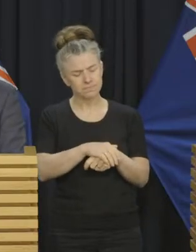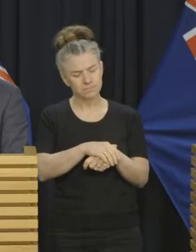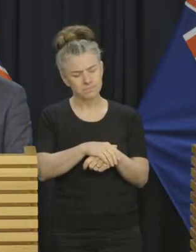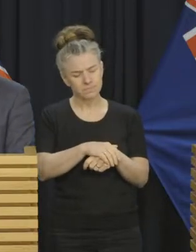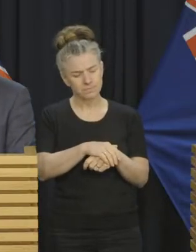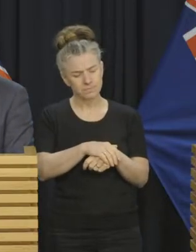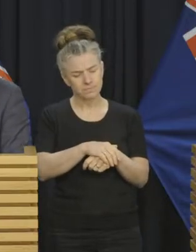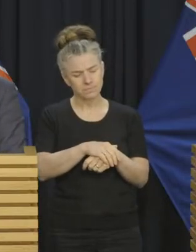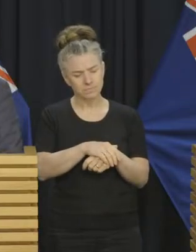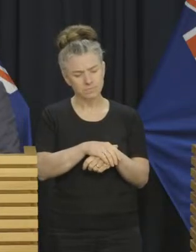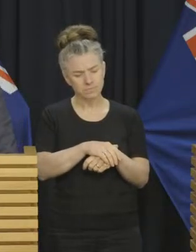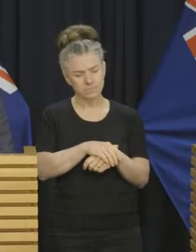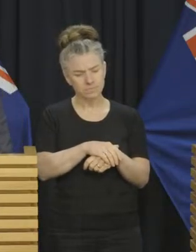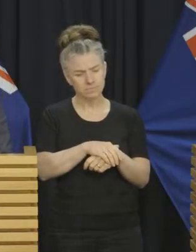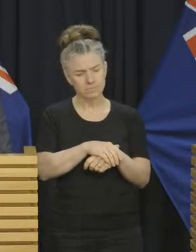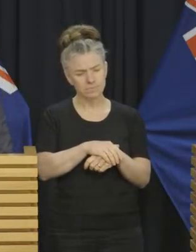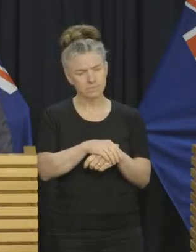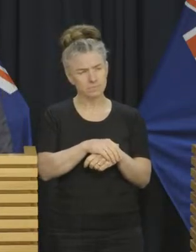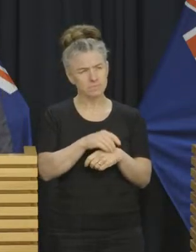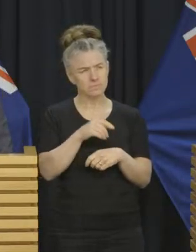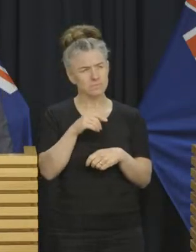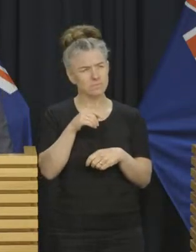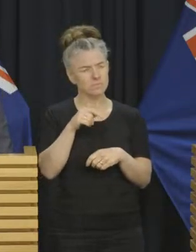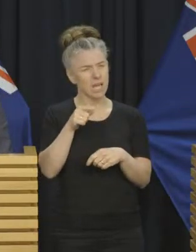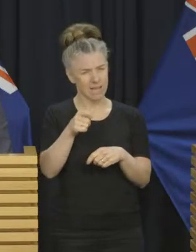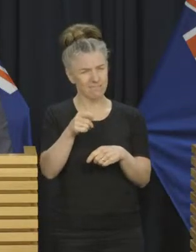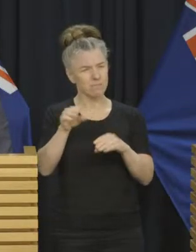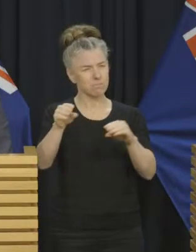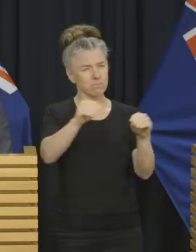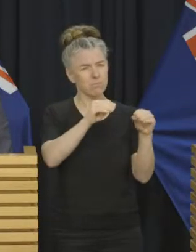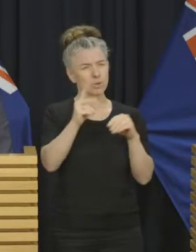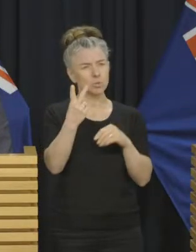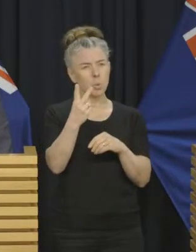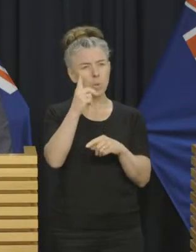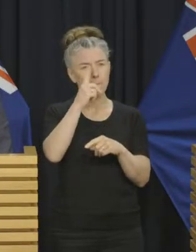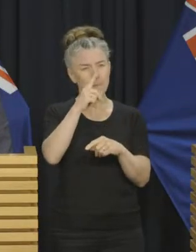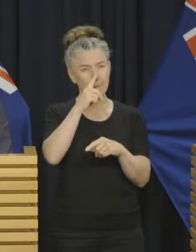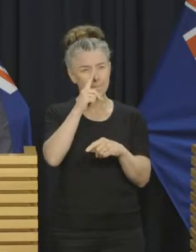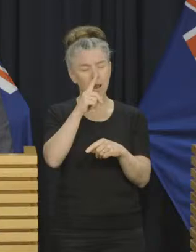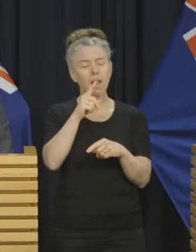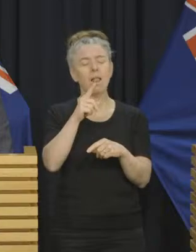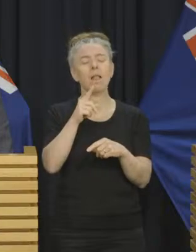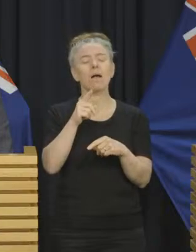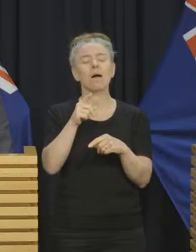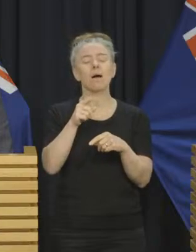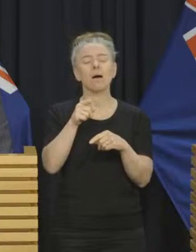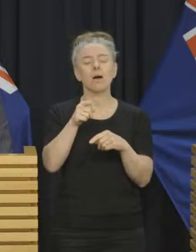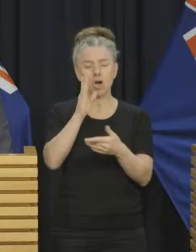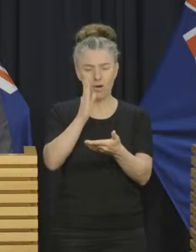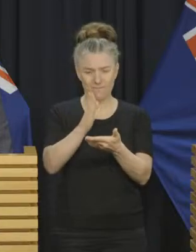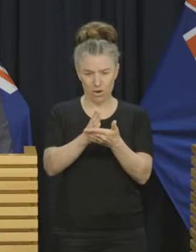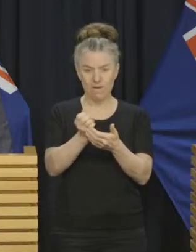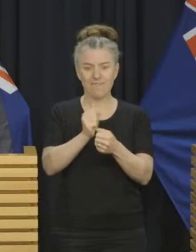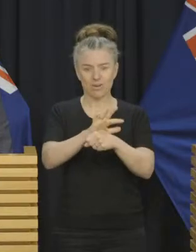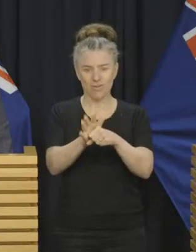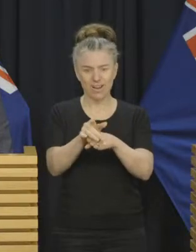were tested positive in the community and are not, and then were moved into an isolation.